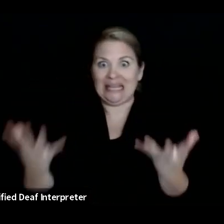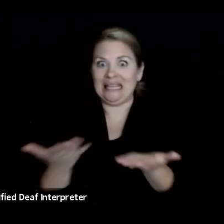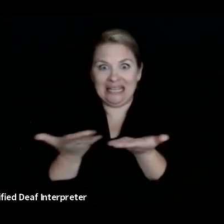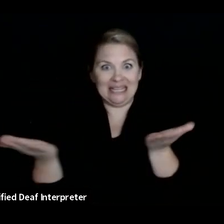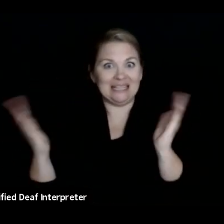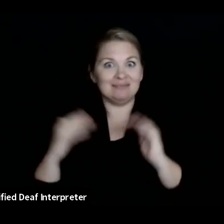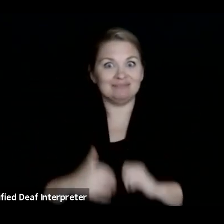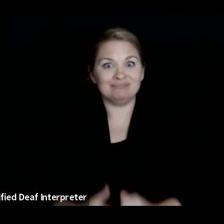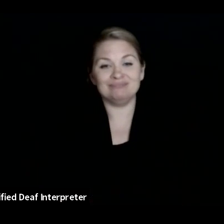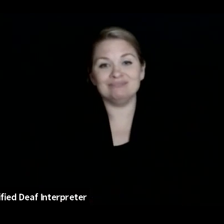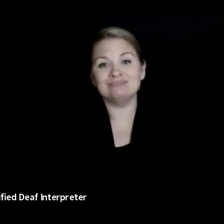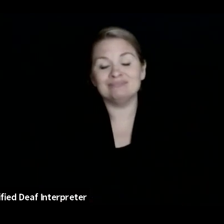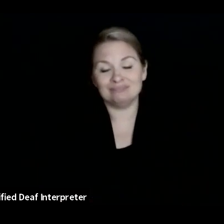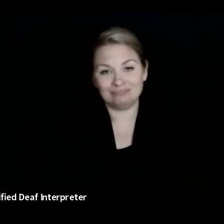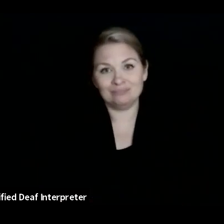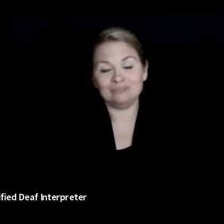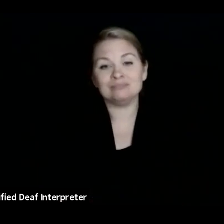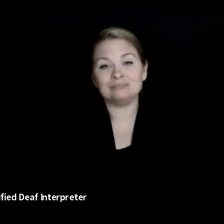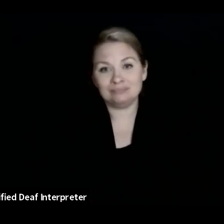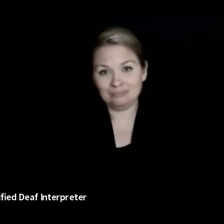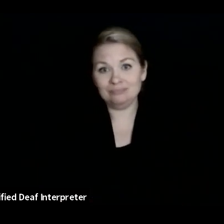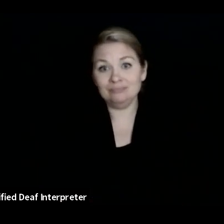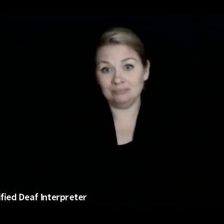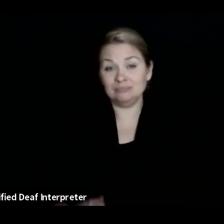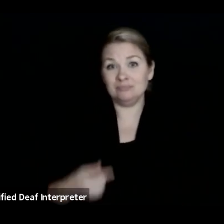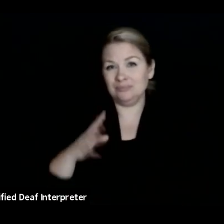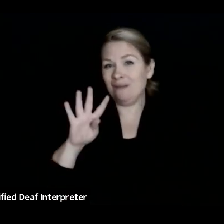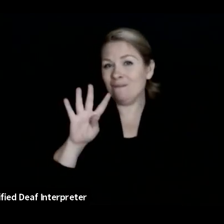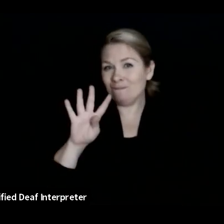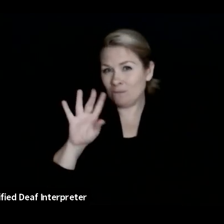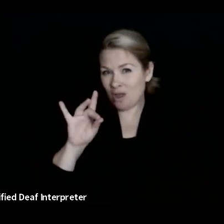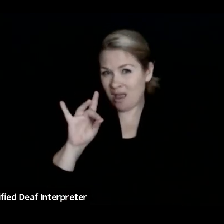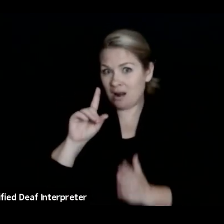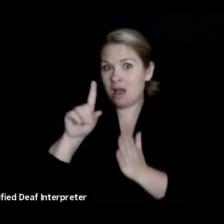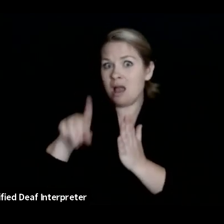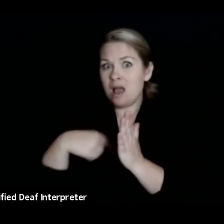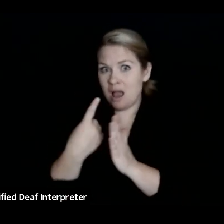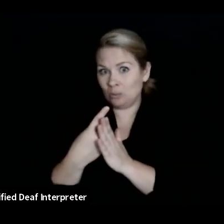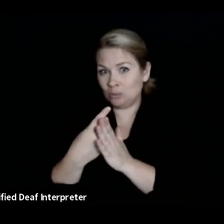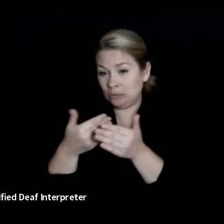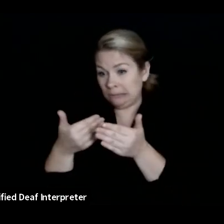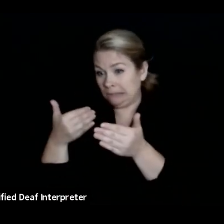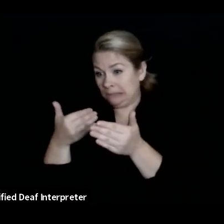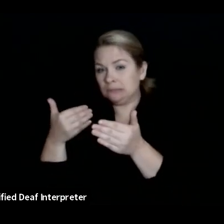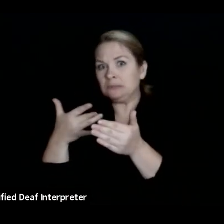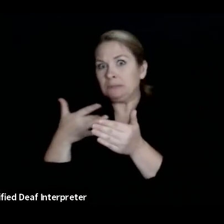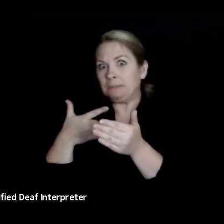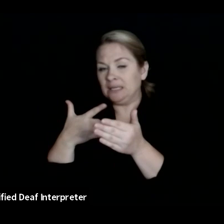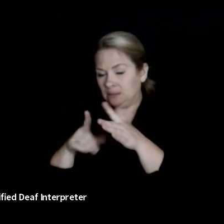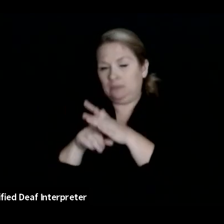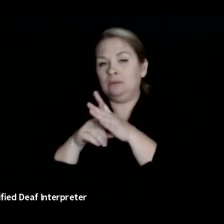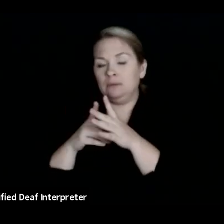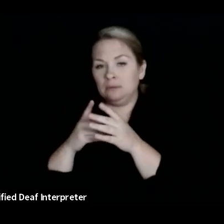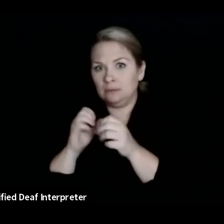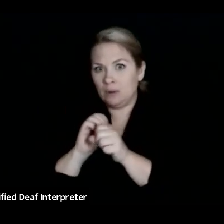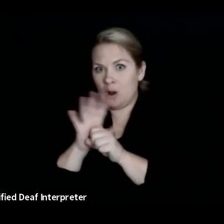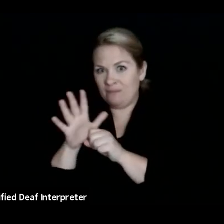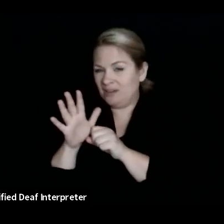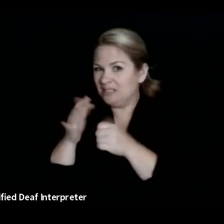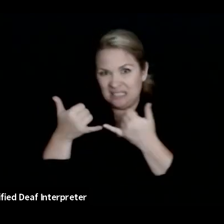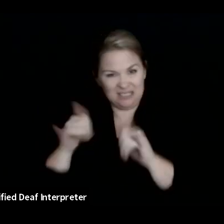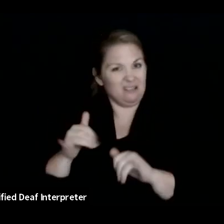in the 48 hours before your symptoms develop, you're infectious, and you may not have symptoms to